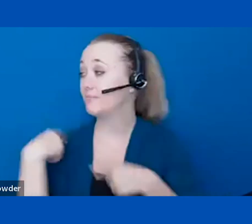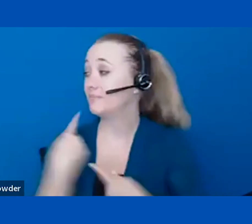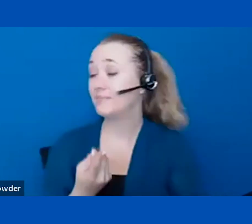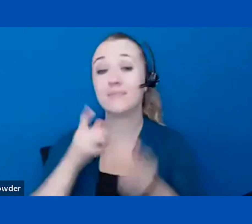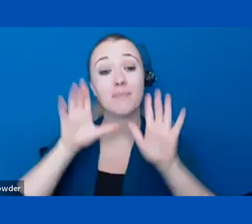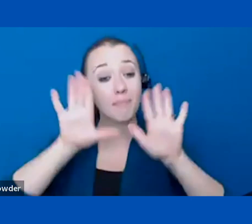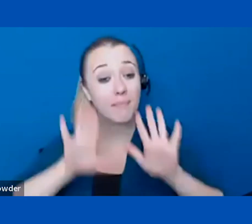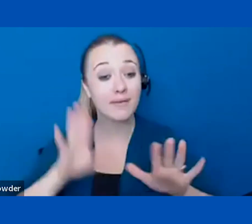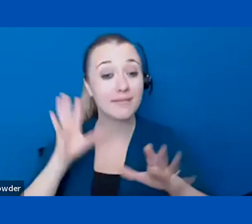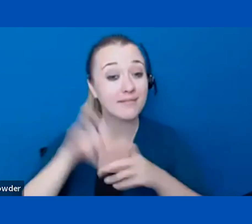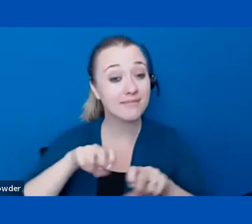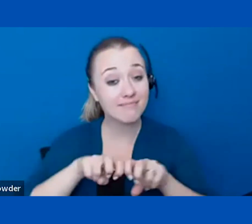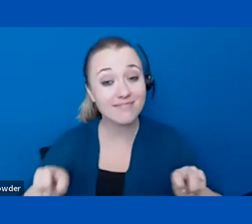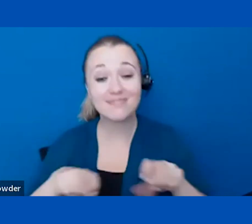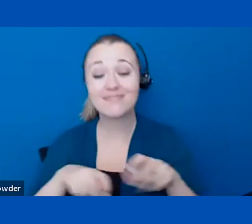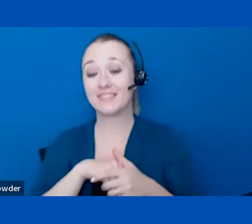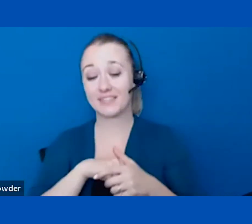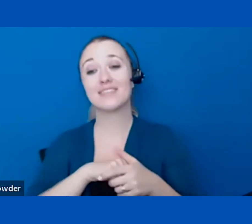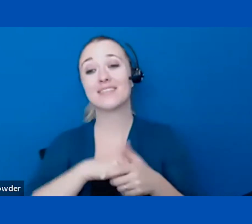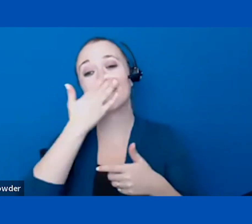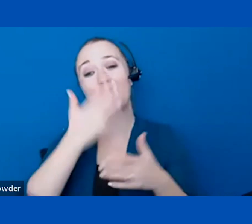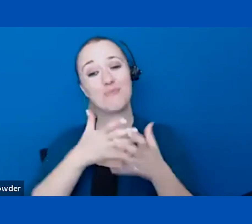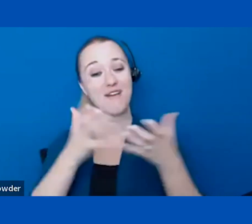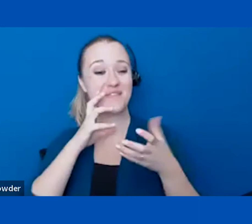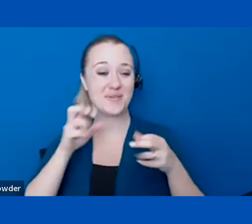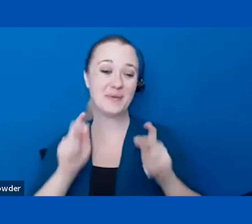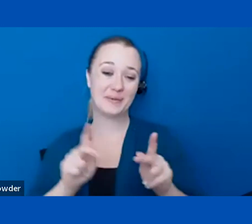here, and thank you guys so much for the opportunity.